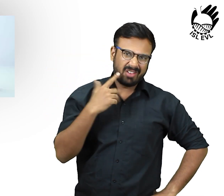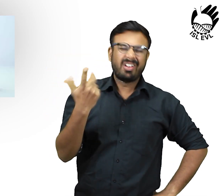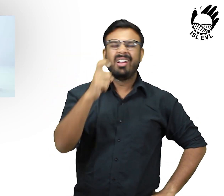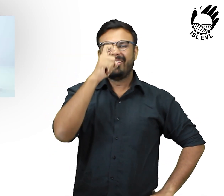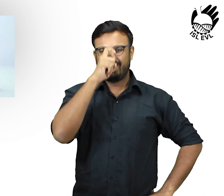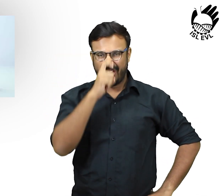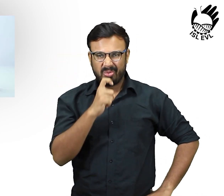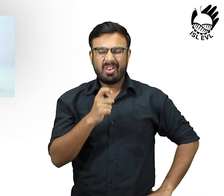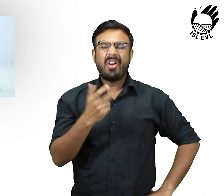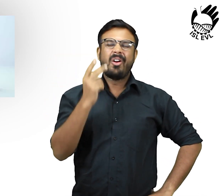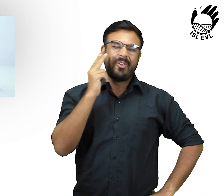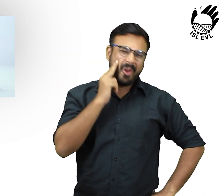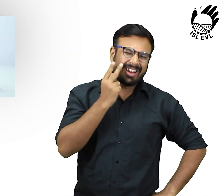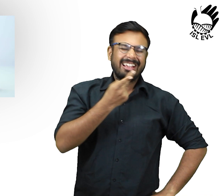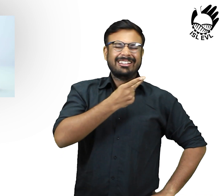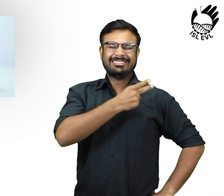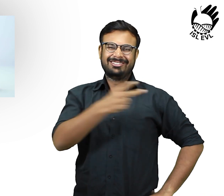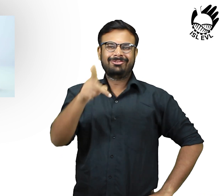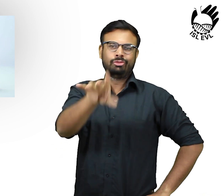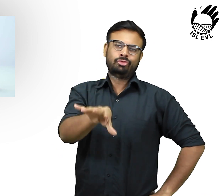with 2 parts of water and stir well.